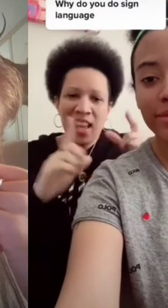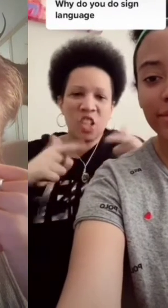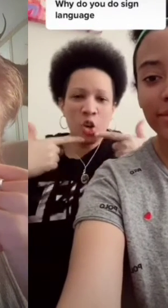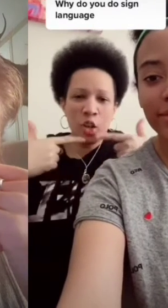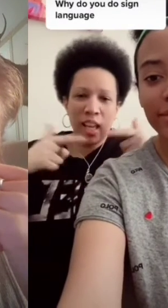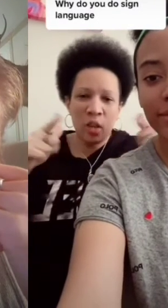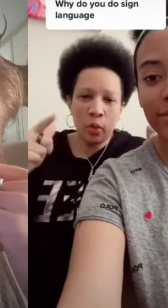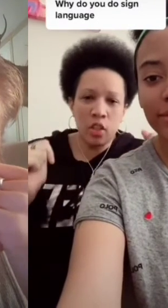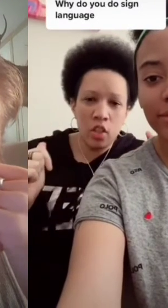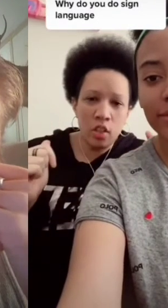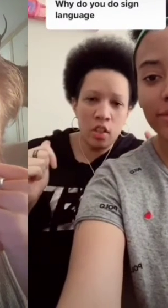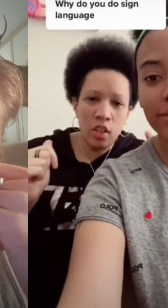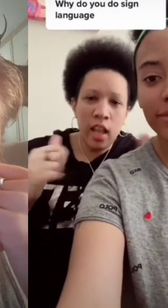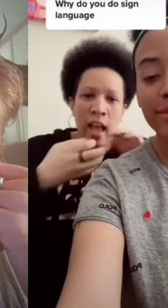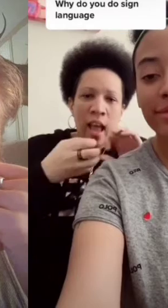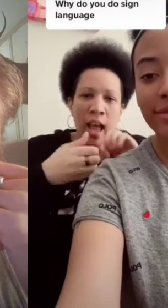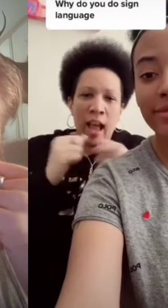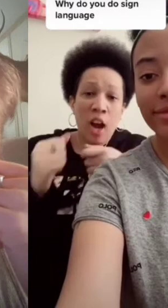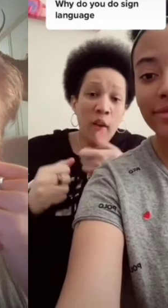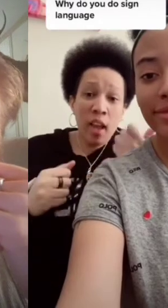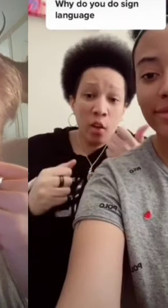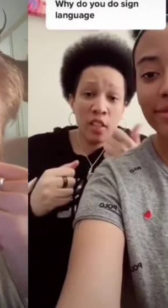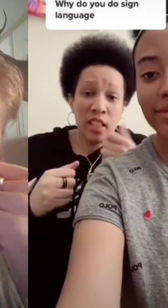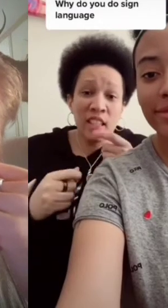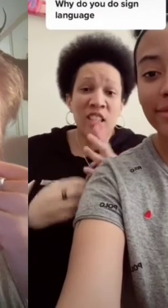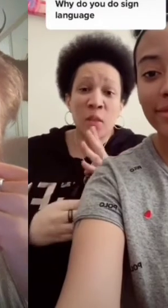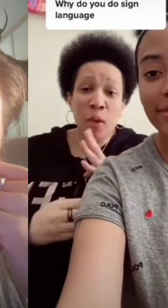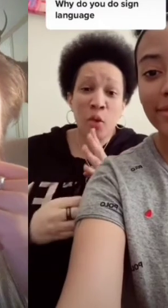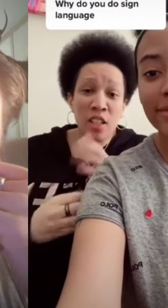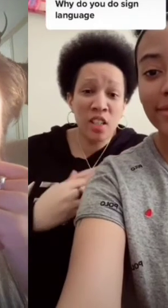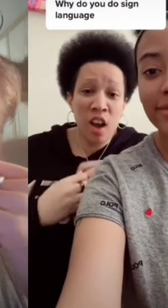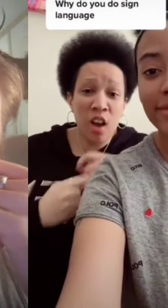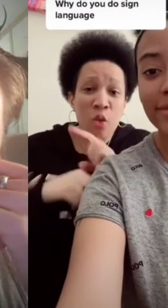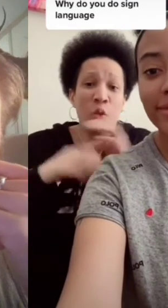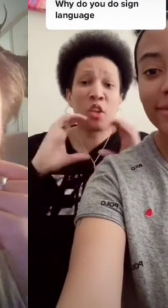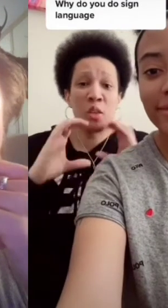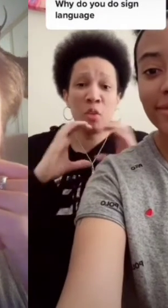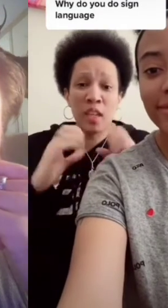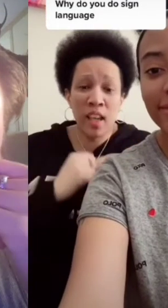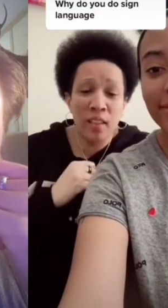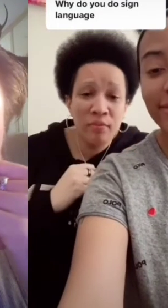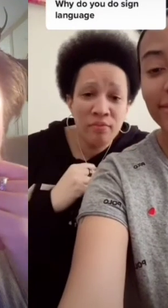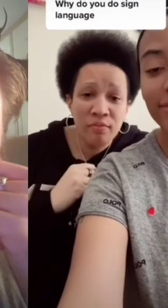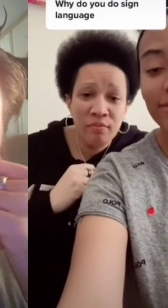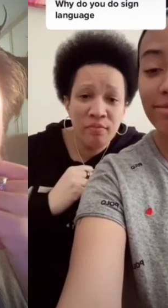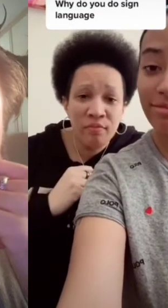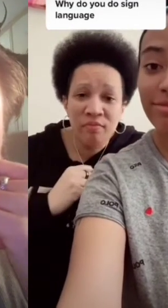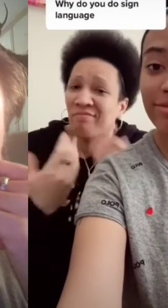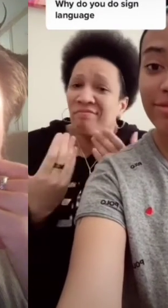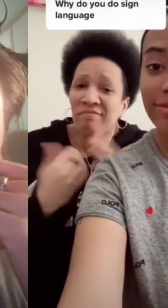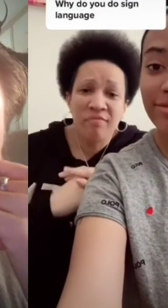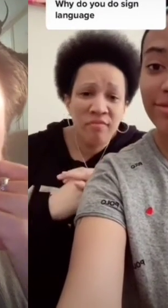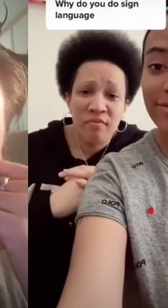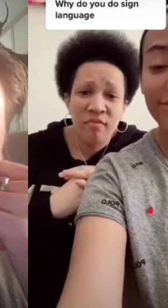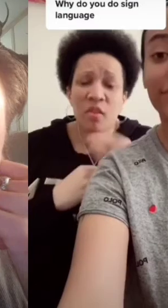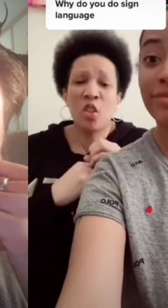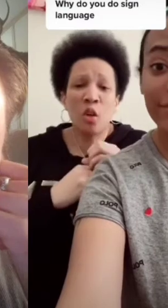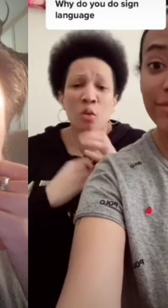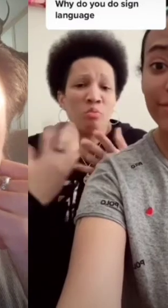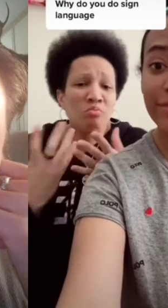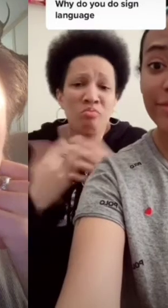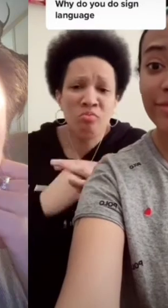That's her language. Yeah that's her language. She's deaf guys. Stop picking on